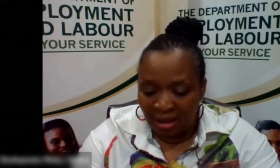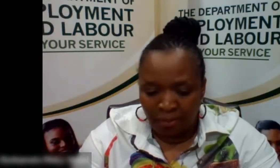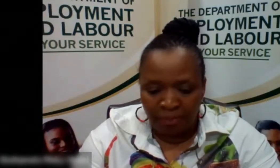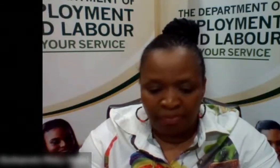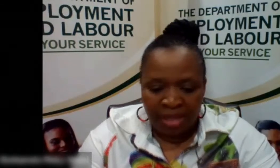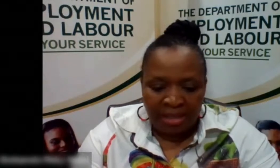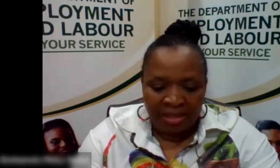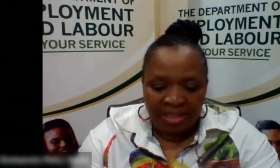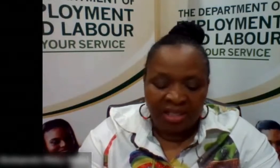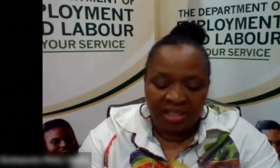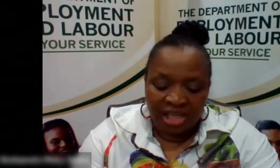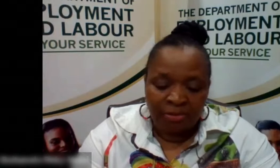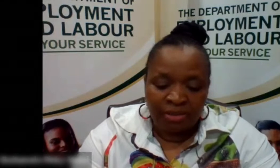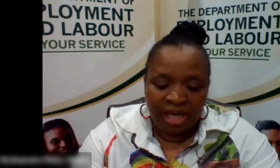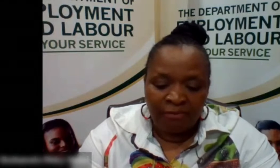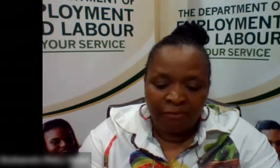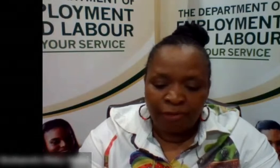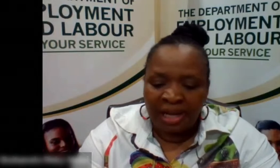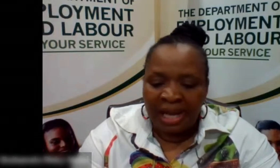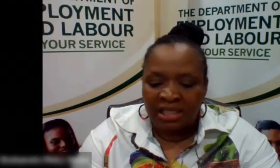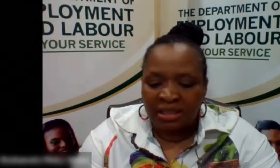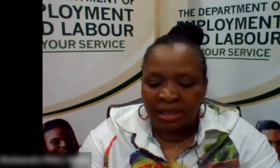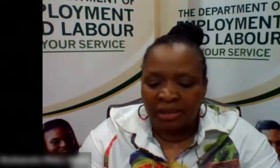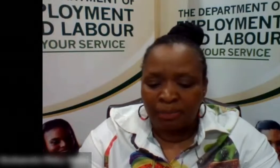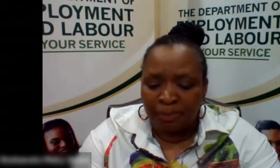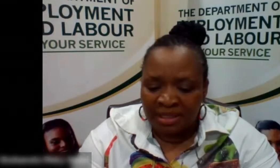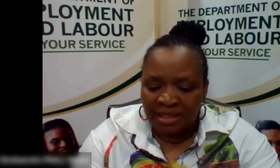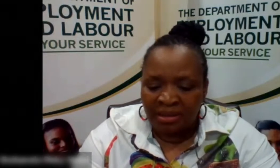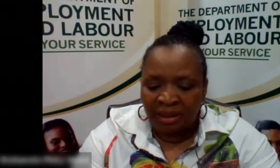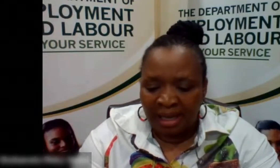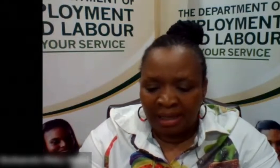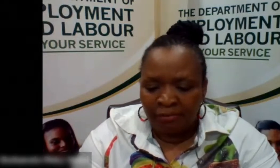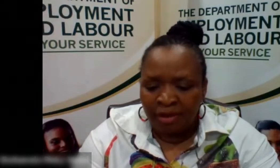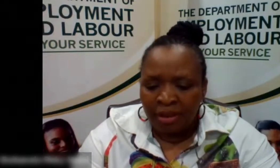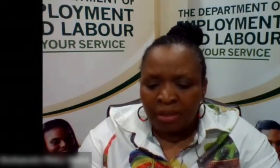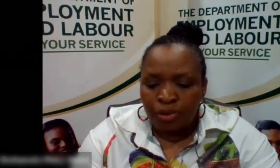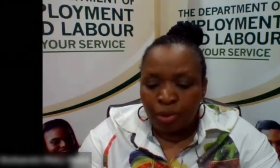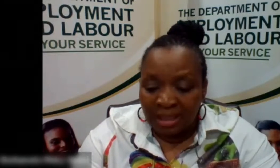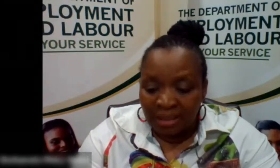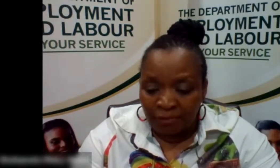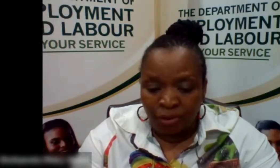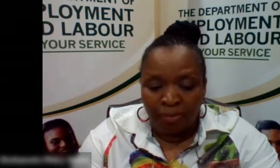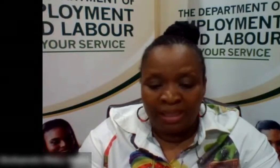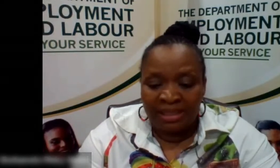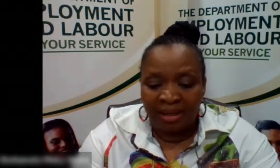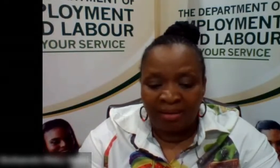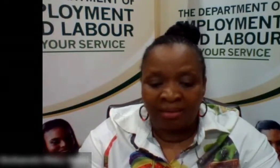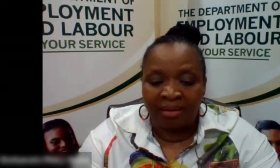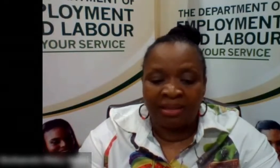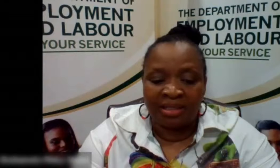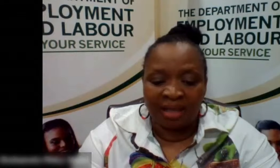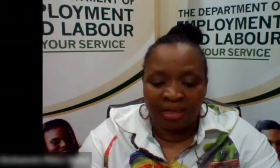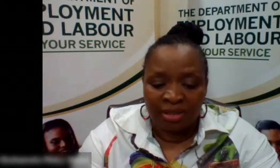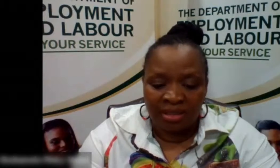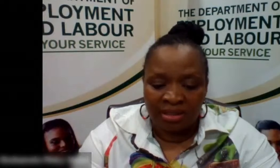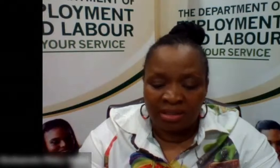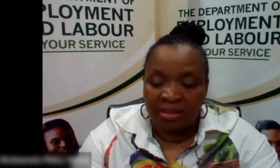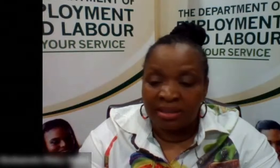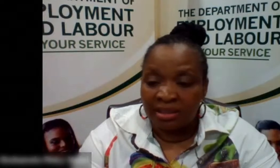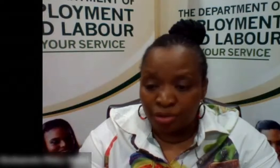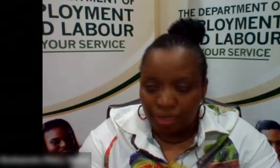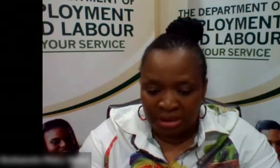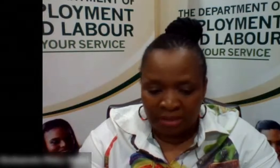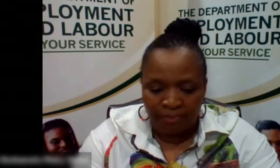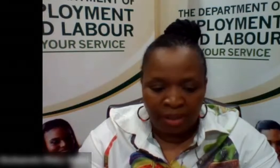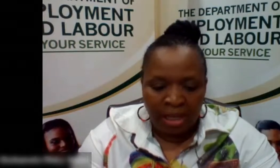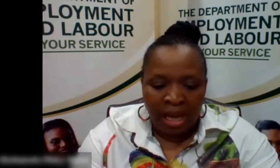help. This is a shameful, depressing life to live, no matter the circumstances leading